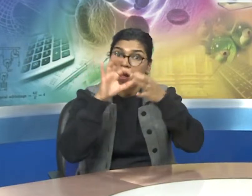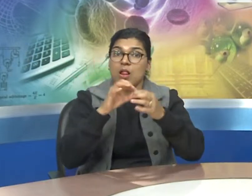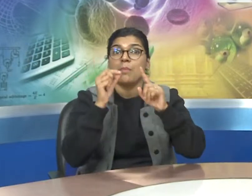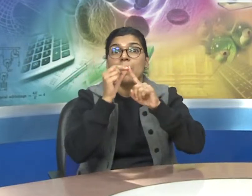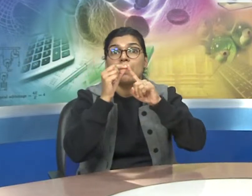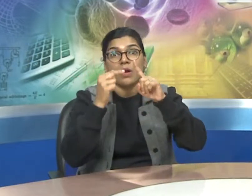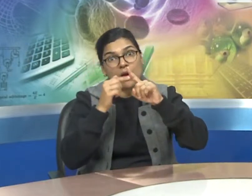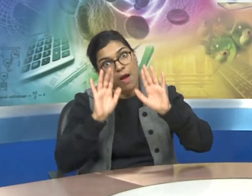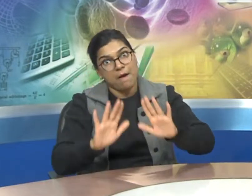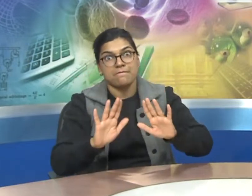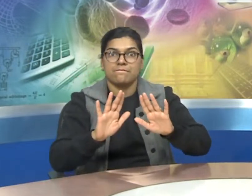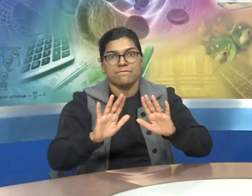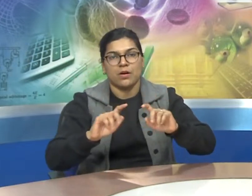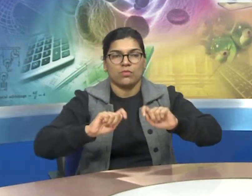Comparison.